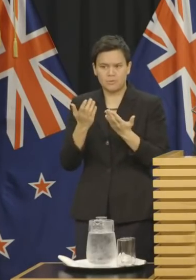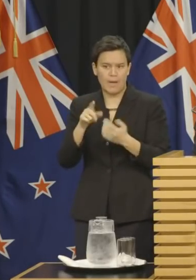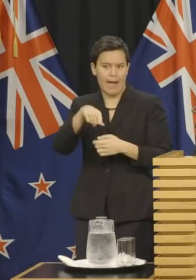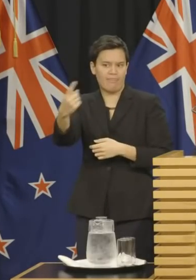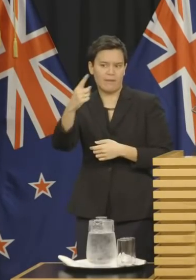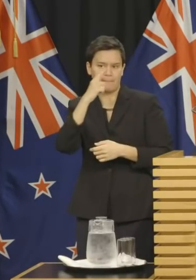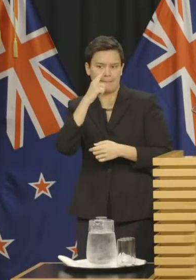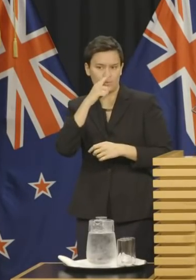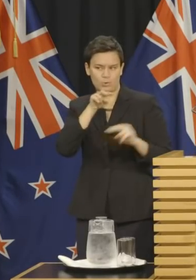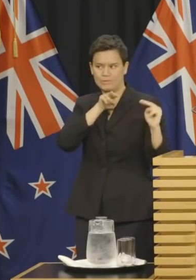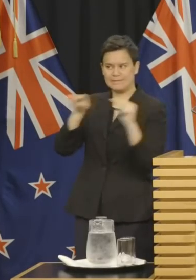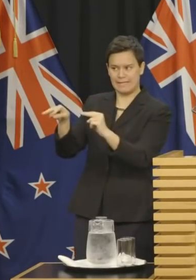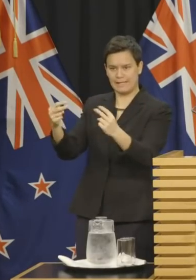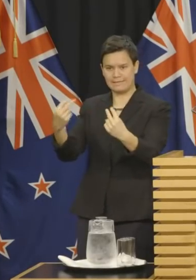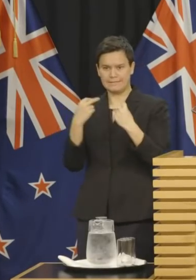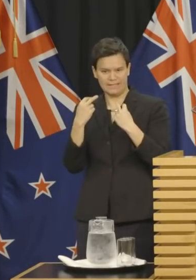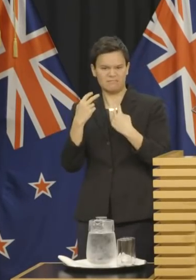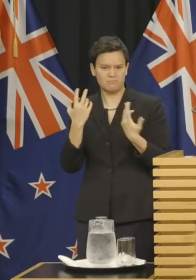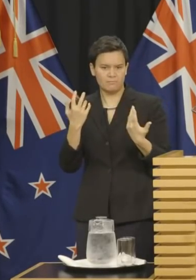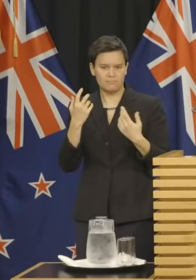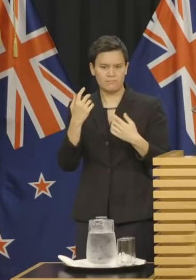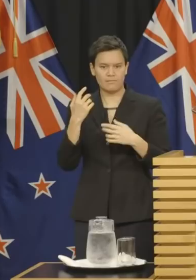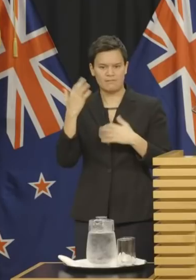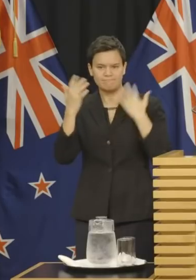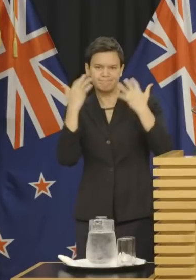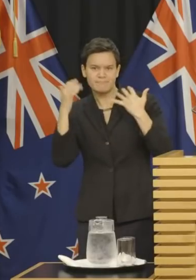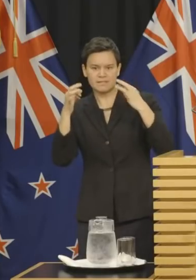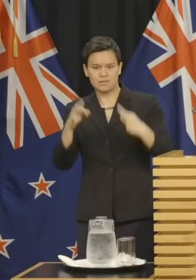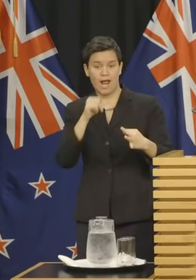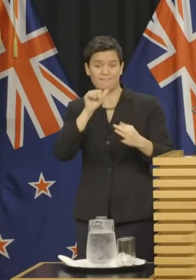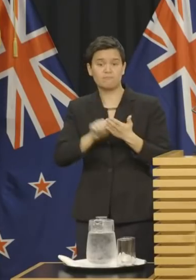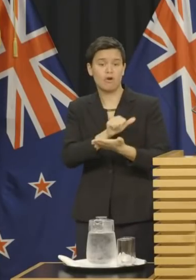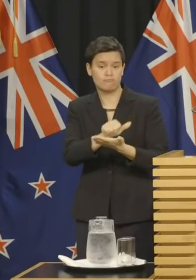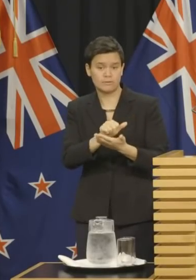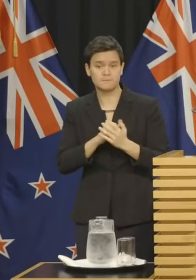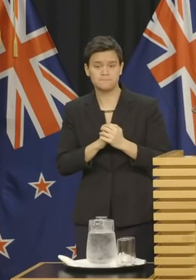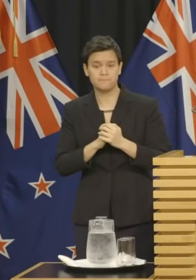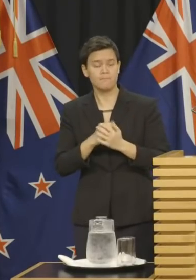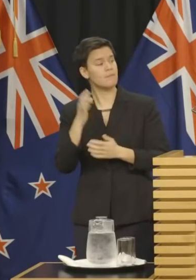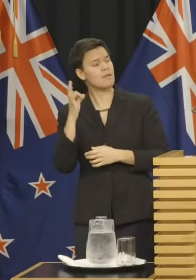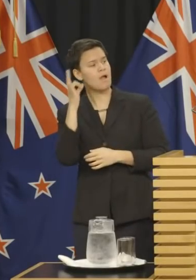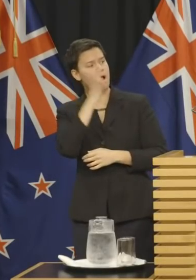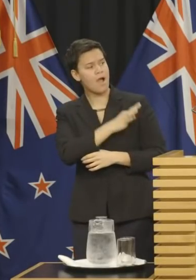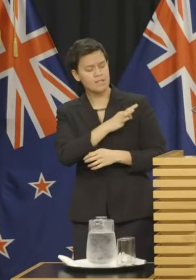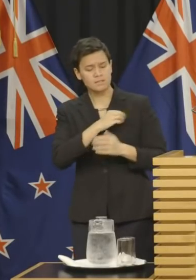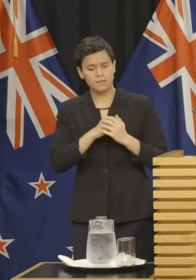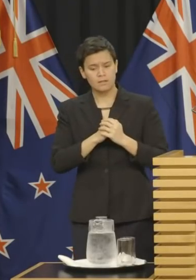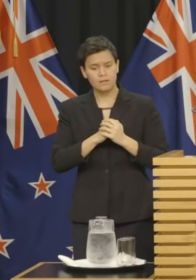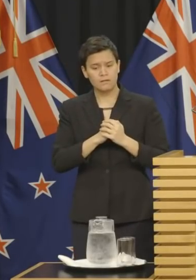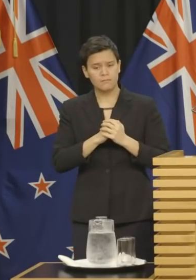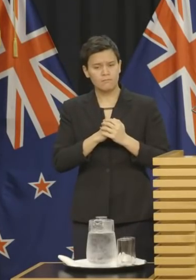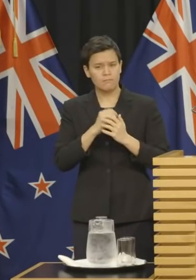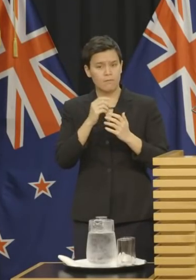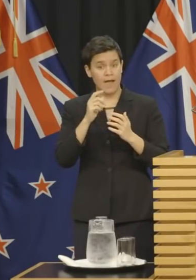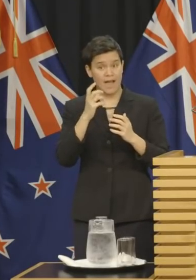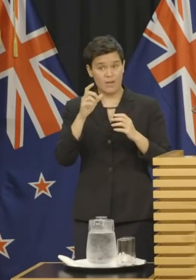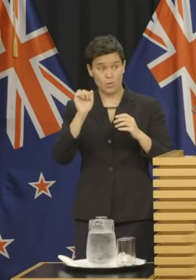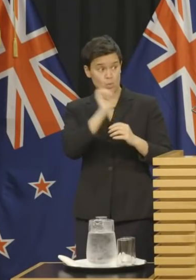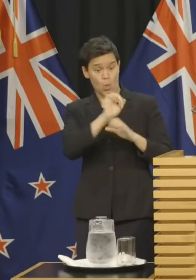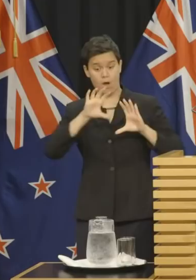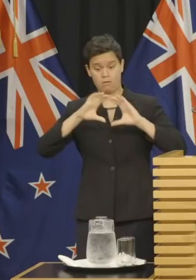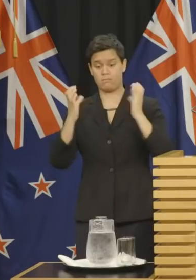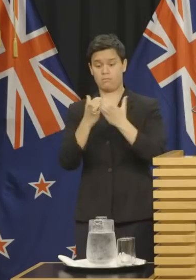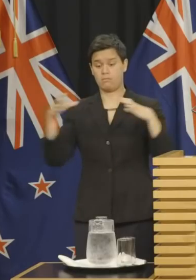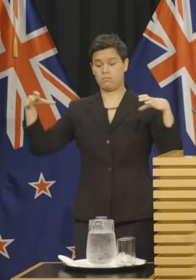not. Will you be seeking assurances from the rest of your caucus about any other inappropriate behaviour that...